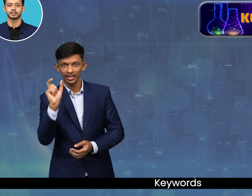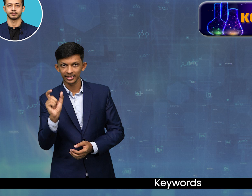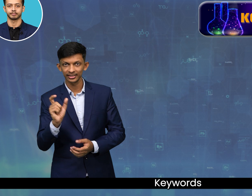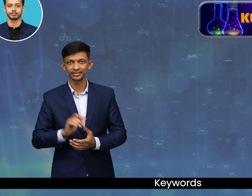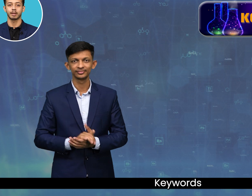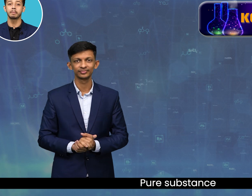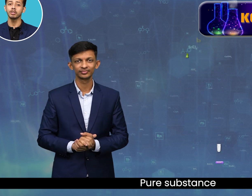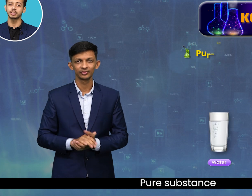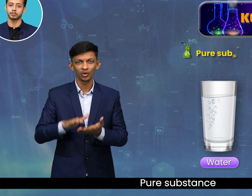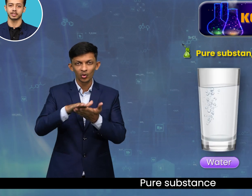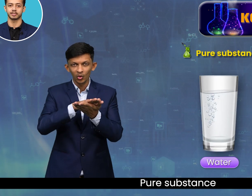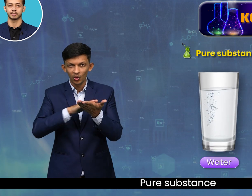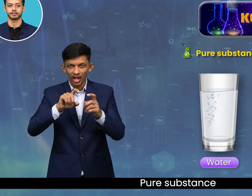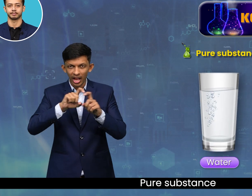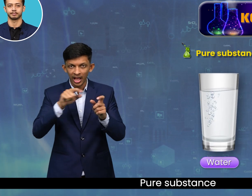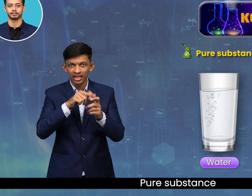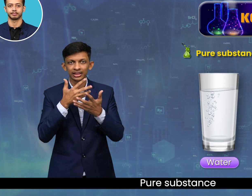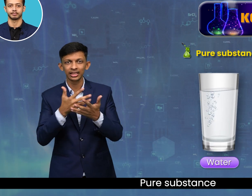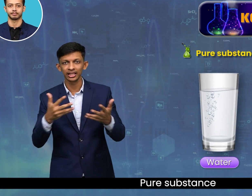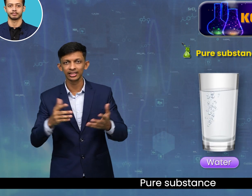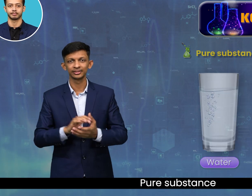Keywords: pure substance.